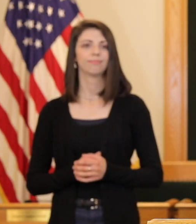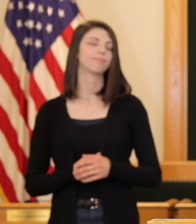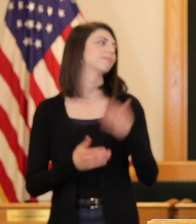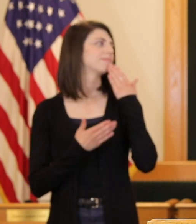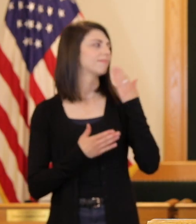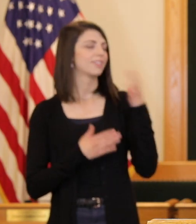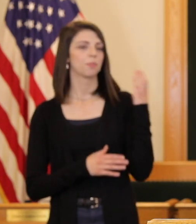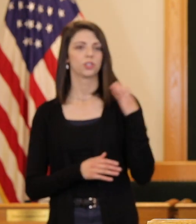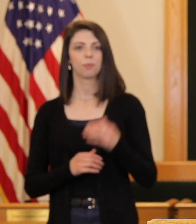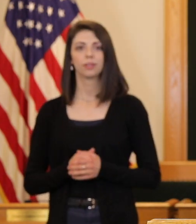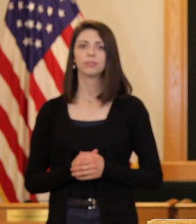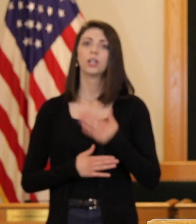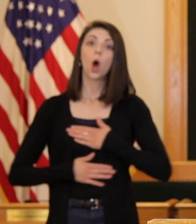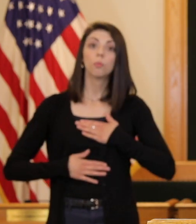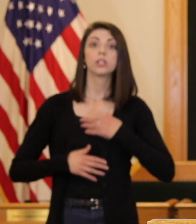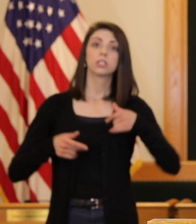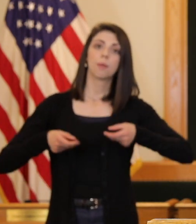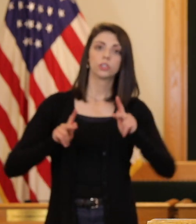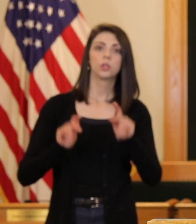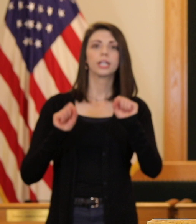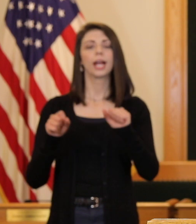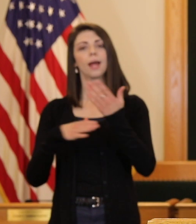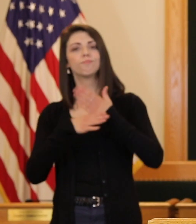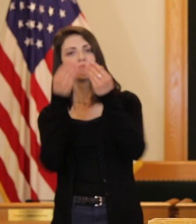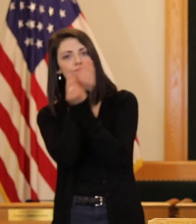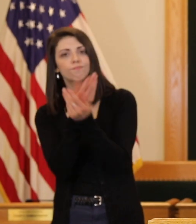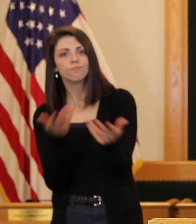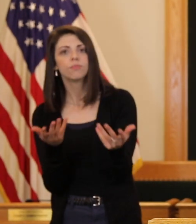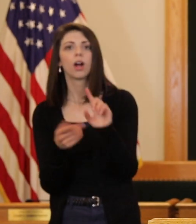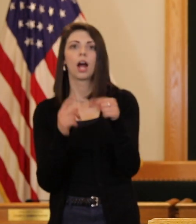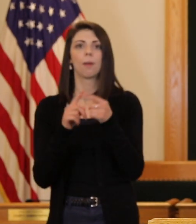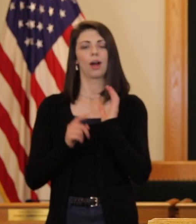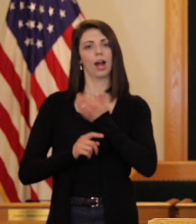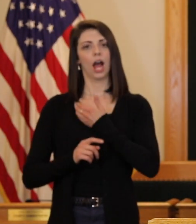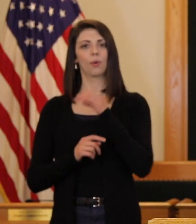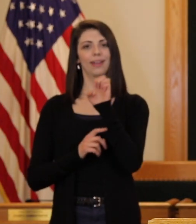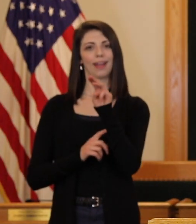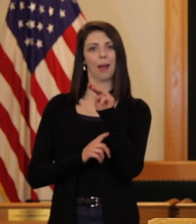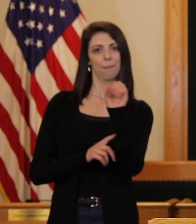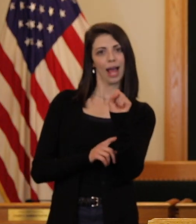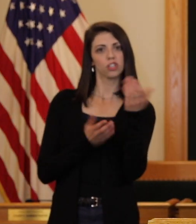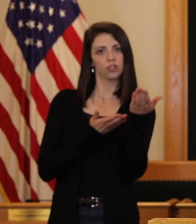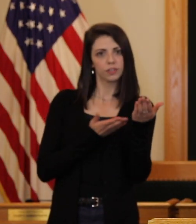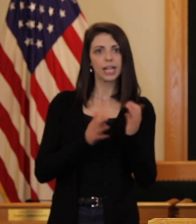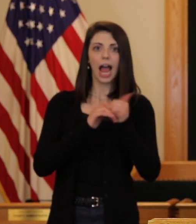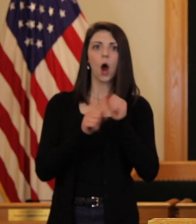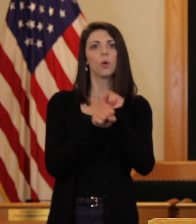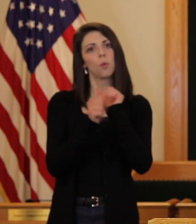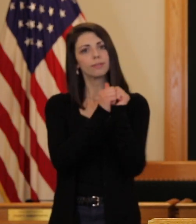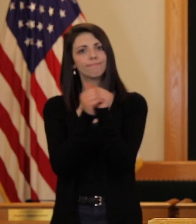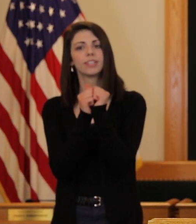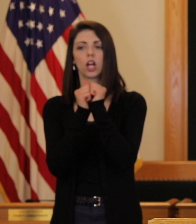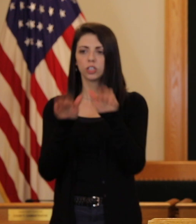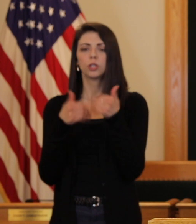Thank you, Chairman Weatherup. We appreciate this opportunity to share information about the county's emergency medical services and how we work together to serve our